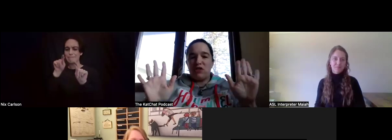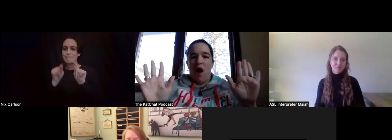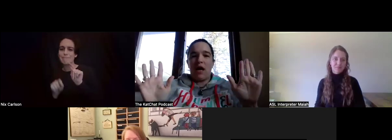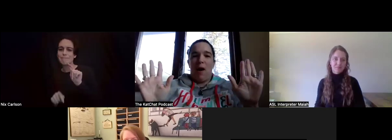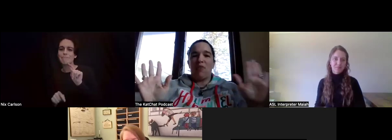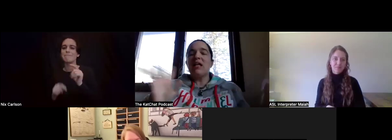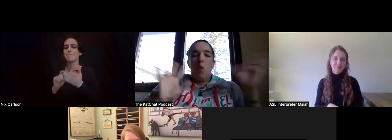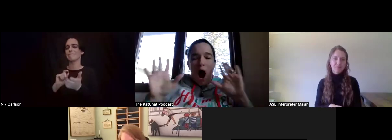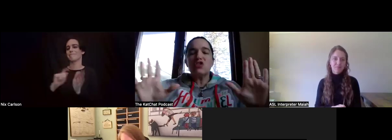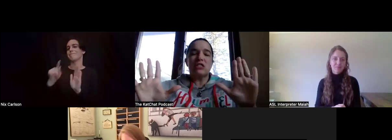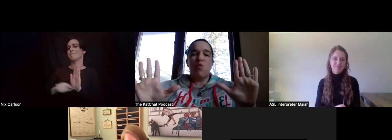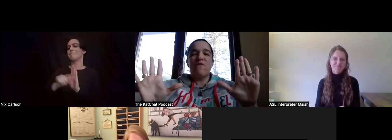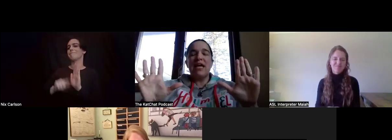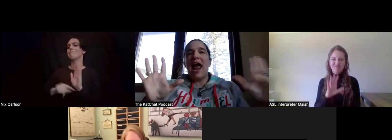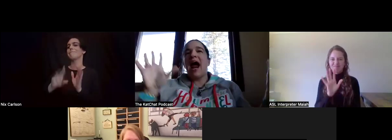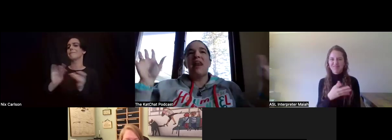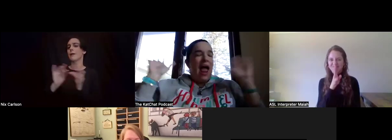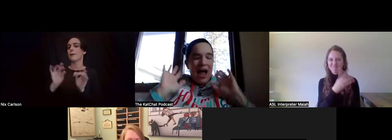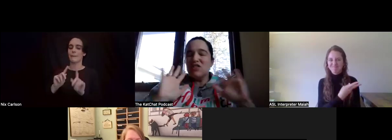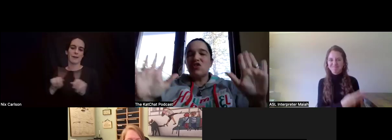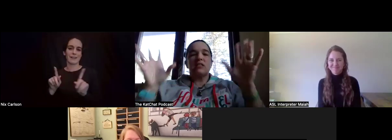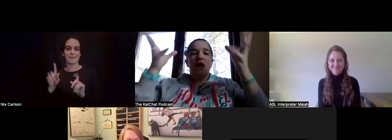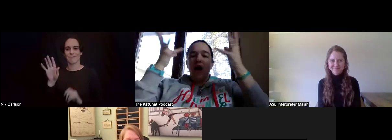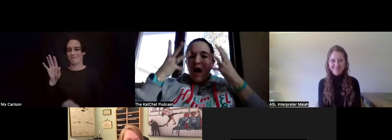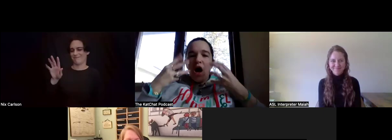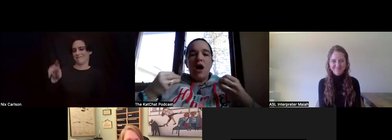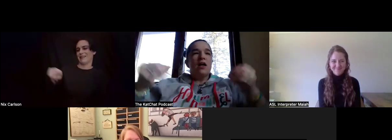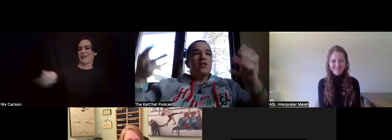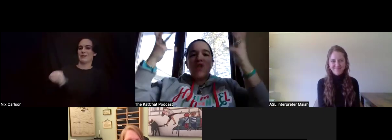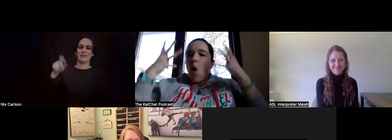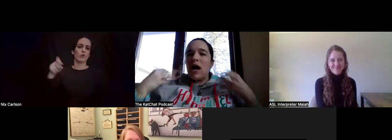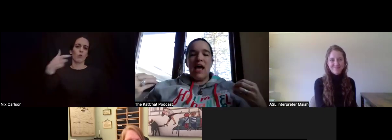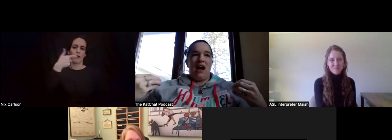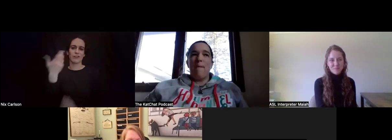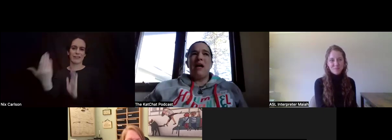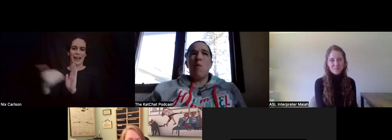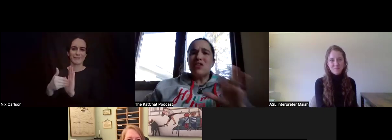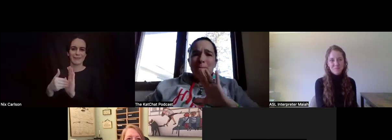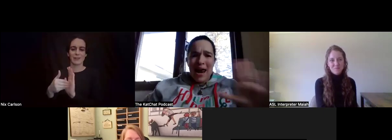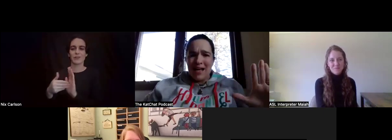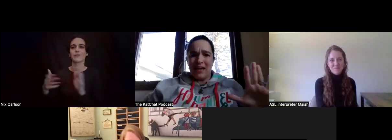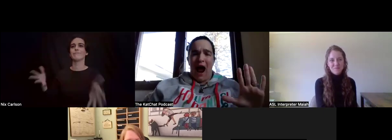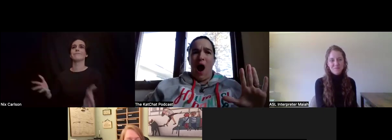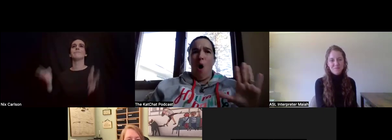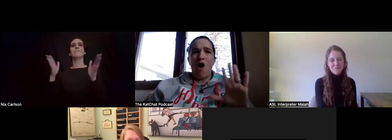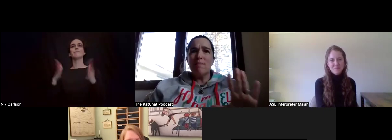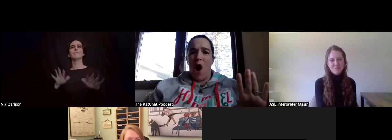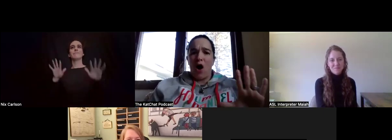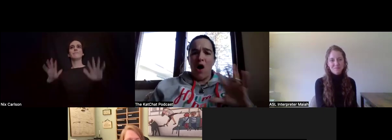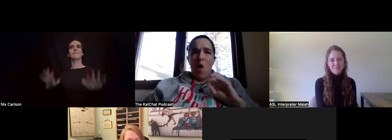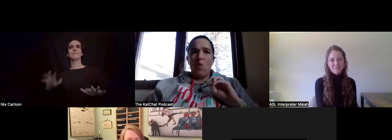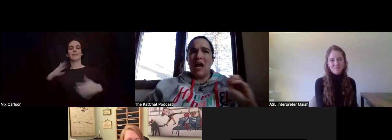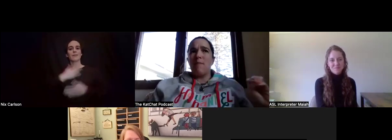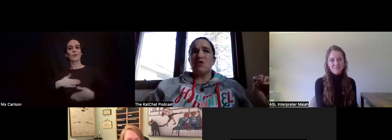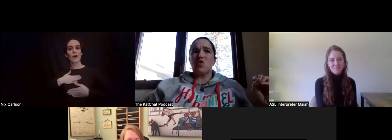don't know what they're talking Yeah. about. They need to watch this movie again and just soak it in. I mean, it was amazing how